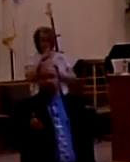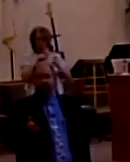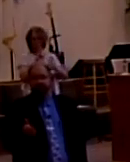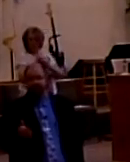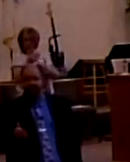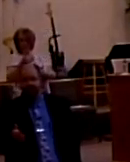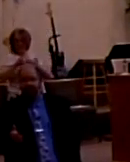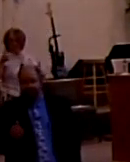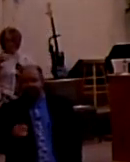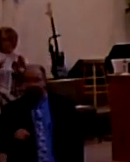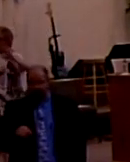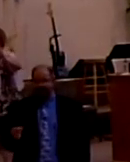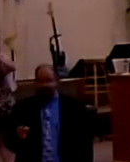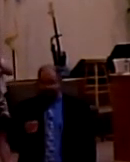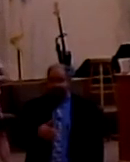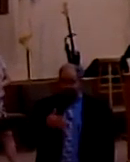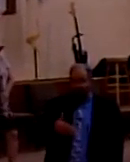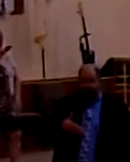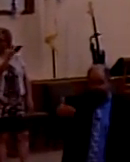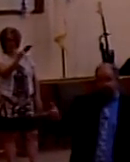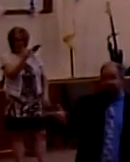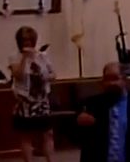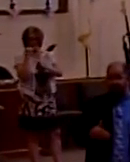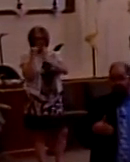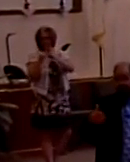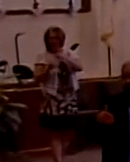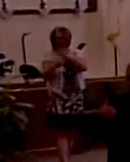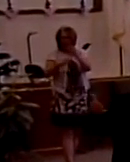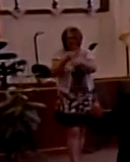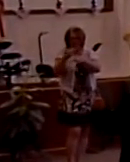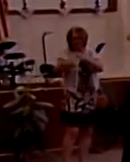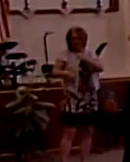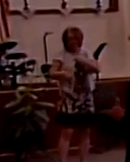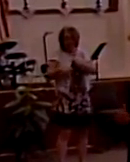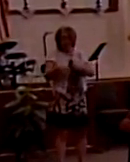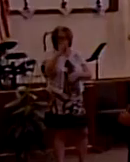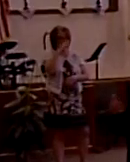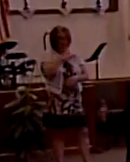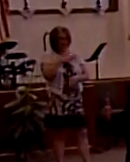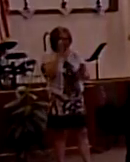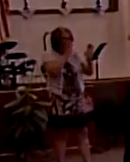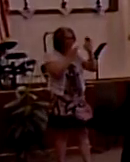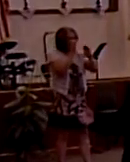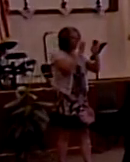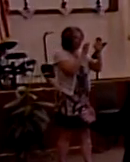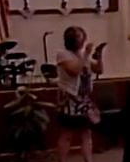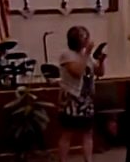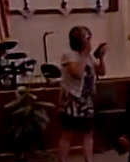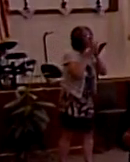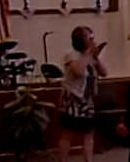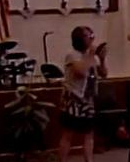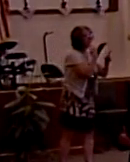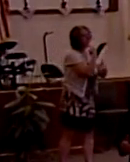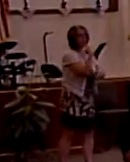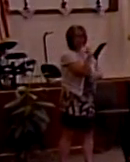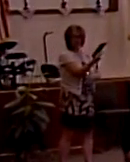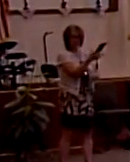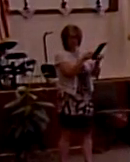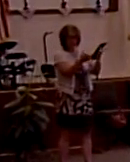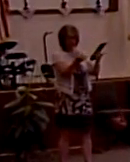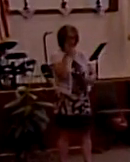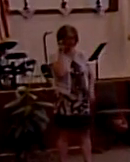Paul told Timothy, he said in the last days, men will have itching ears seeking the things for people to tell them what they want to hear. There's people out